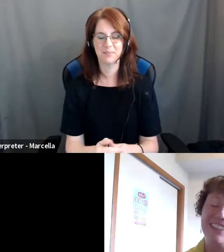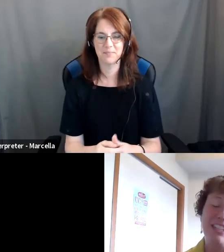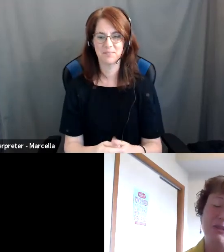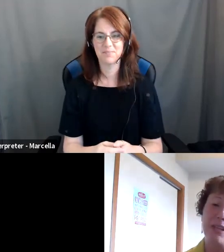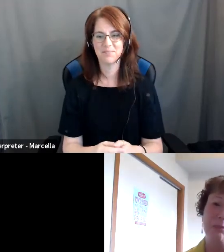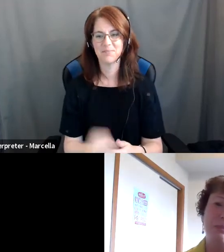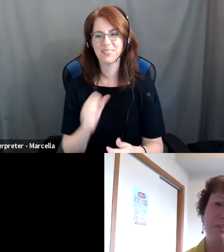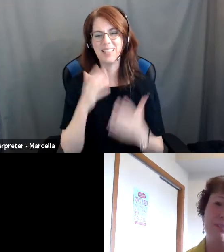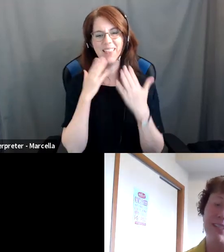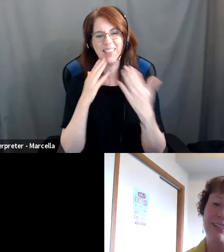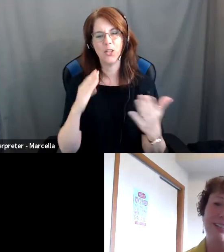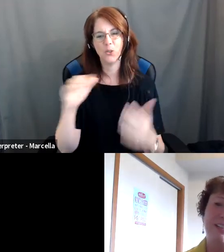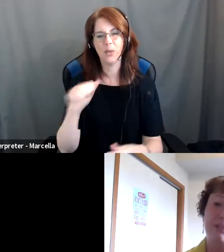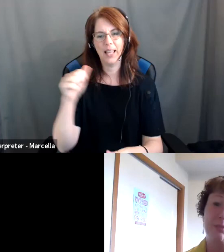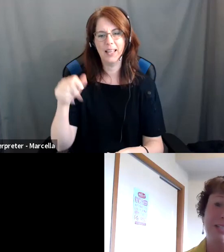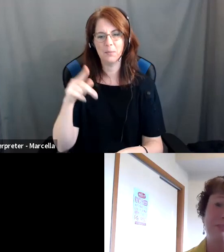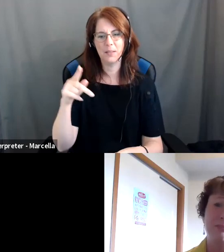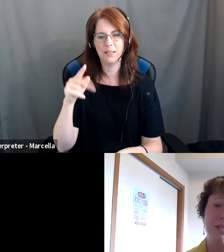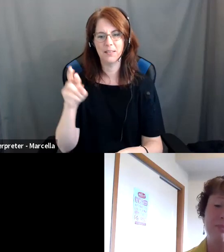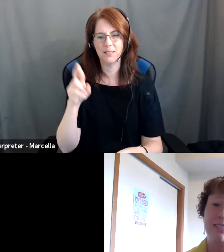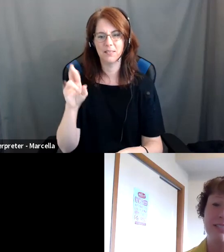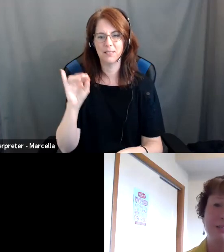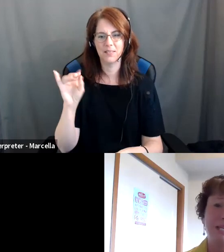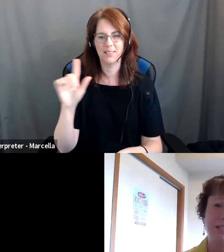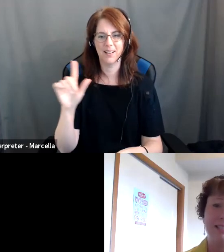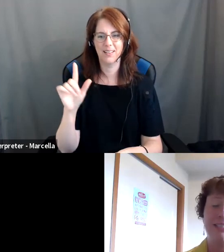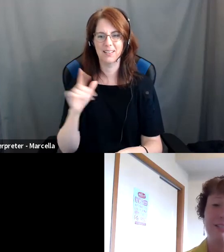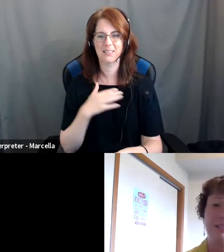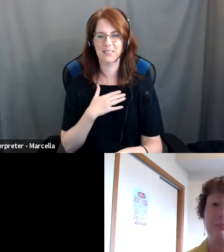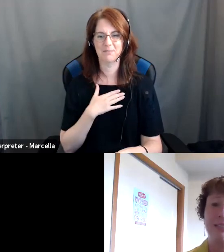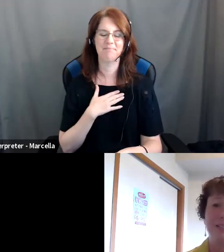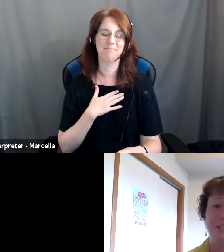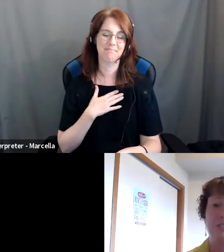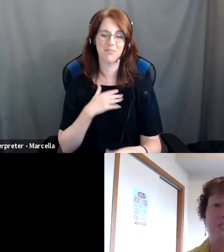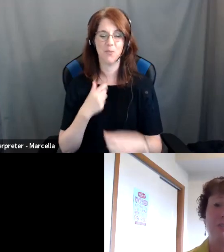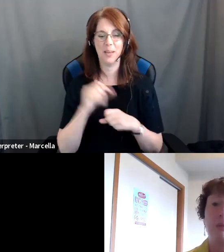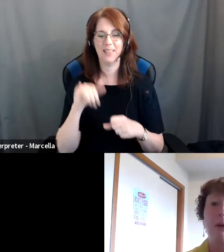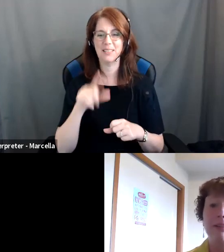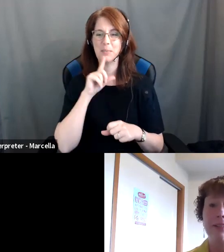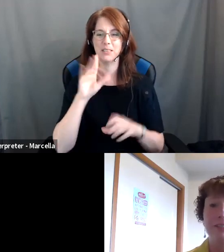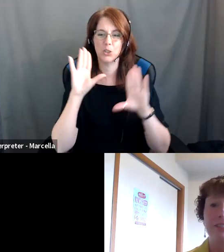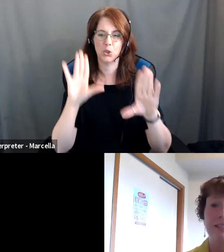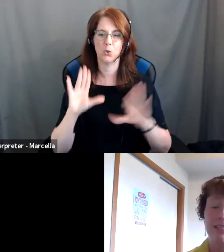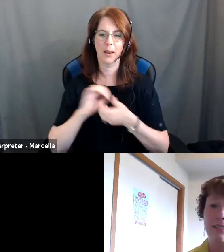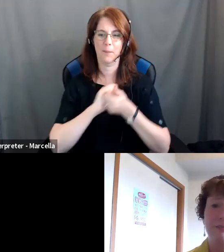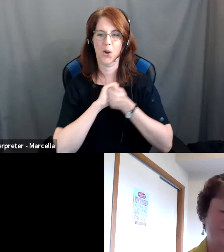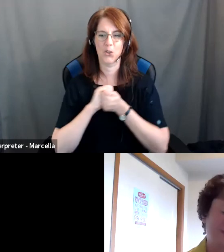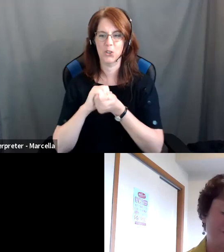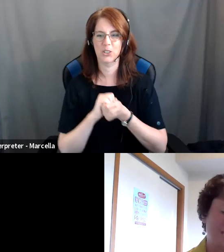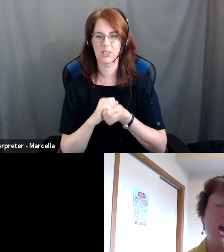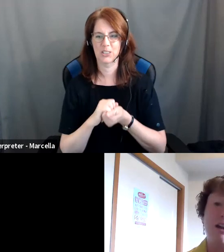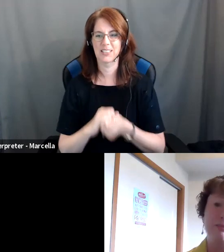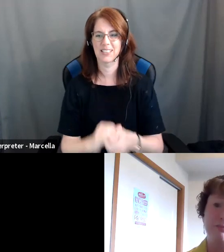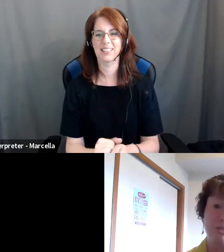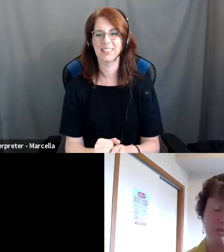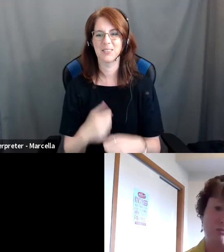Yeah, and thank you, April, and everybody for just making this and being such great partners to